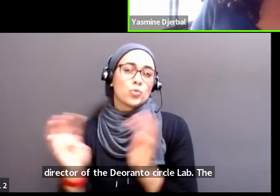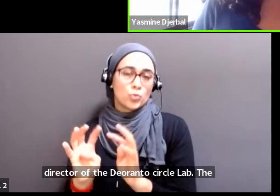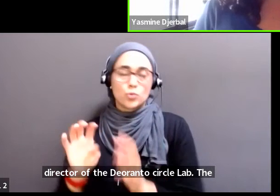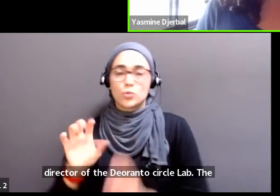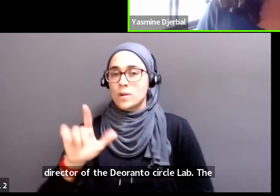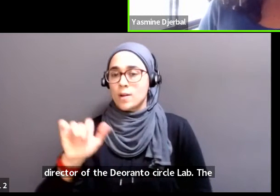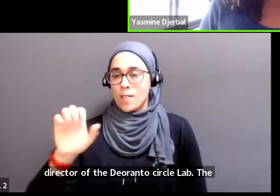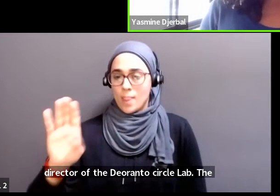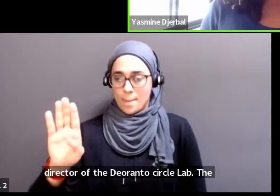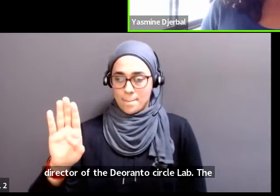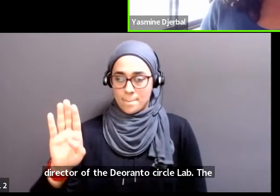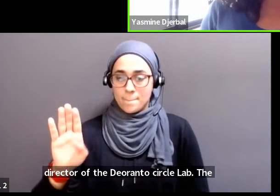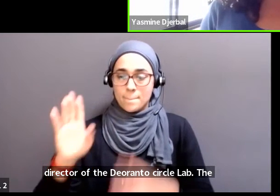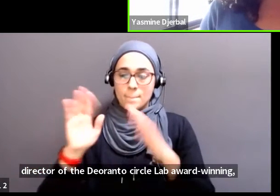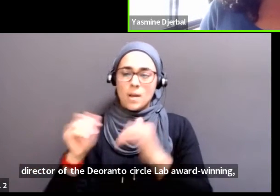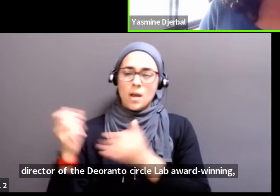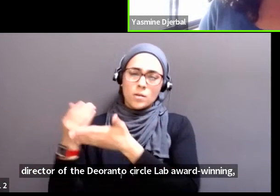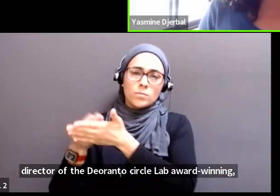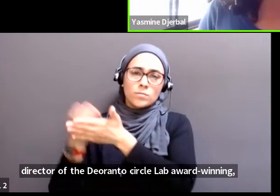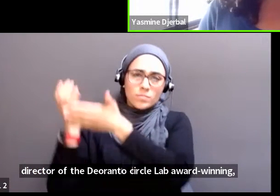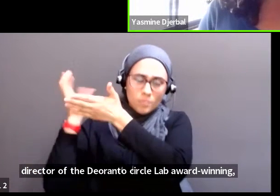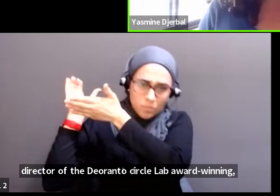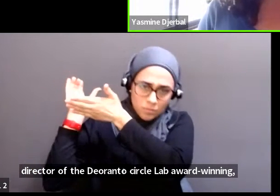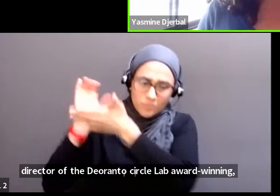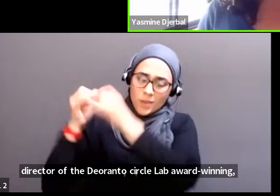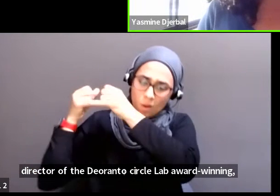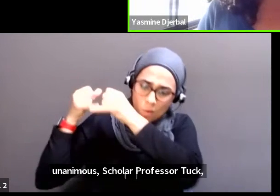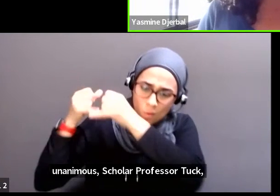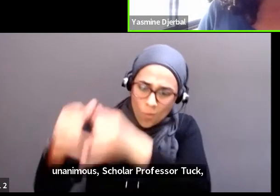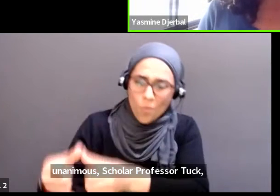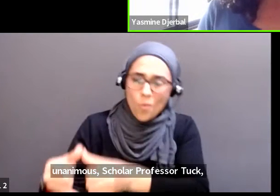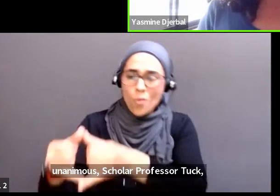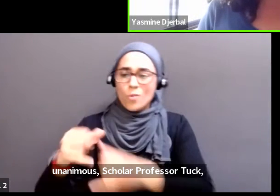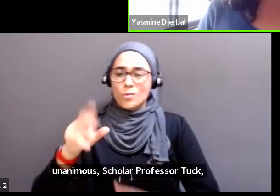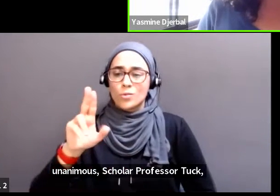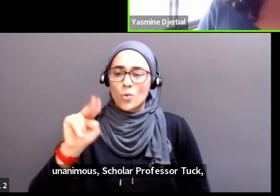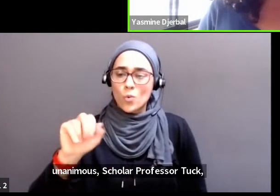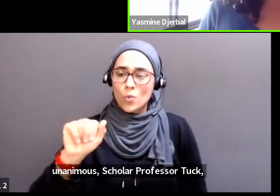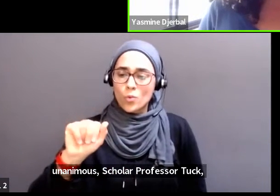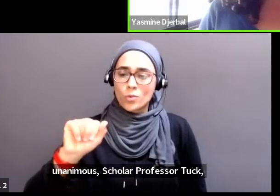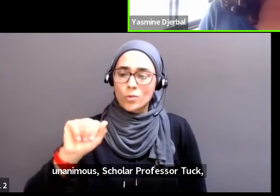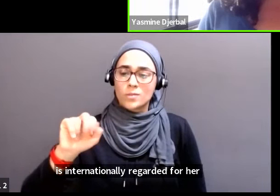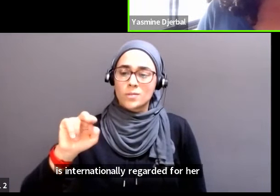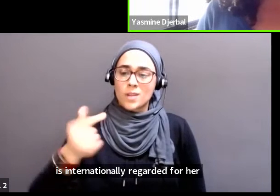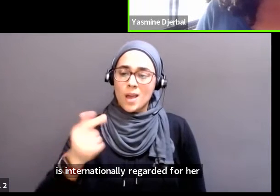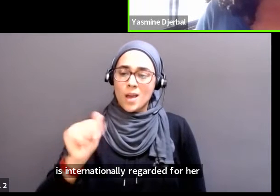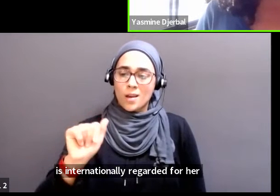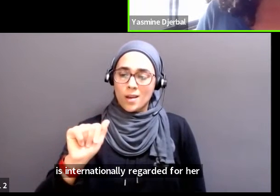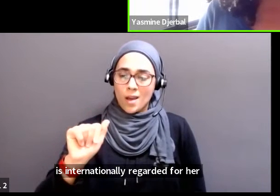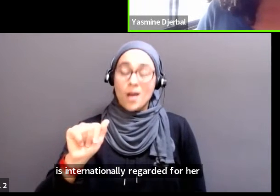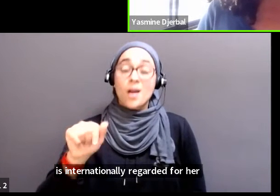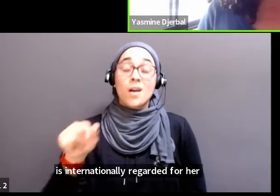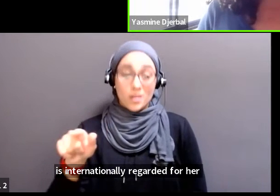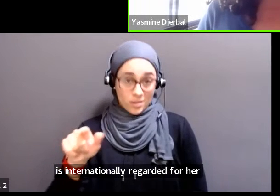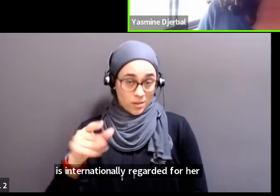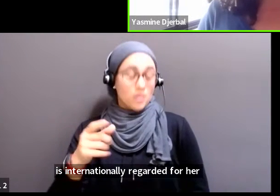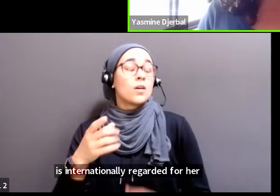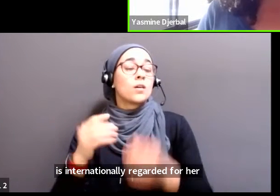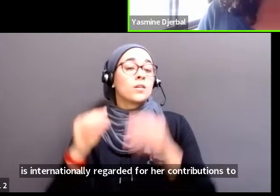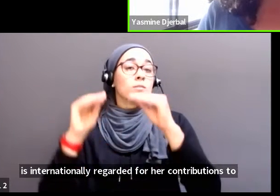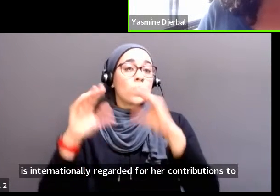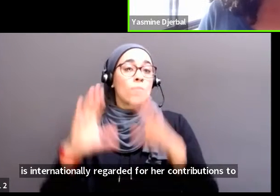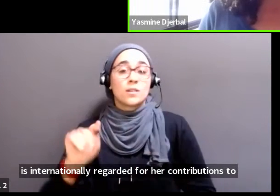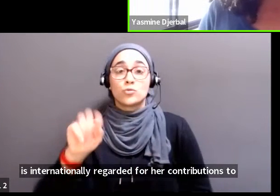Award-winning Unanga scholar, Professor Tuck is internationally regarded for her contributions to educational research and